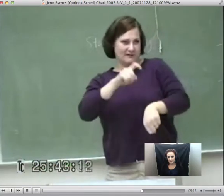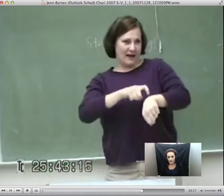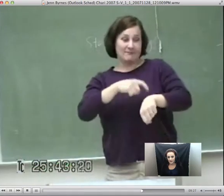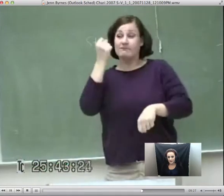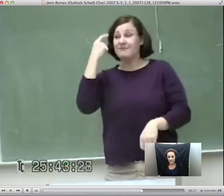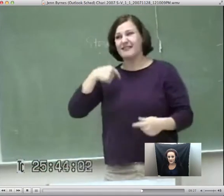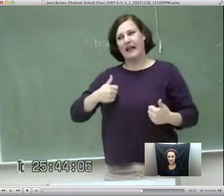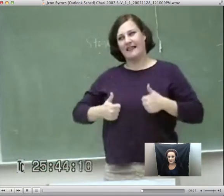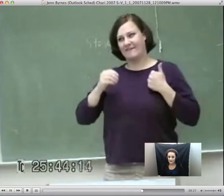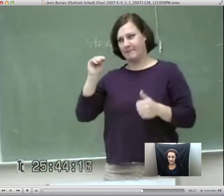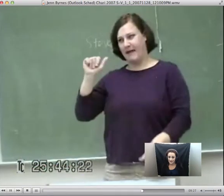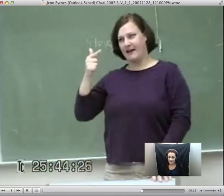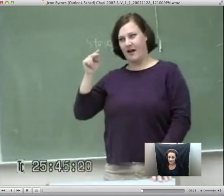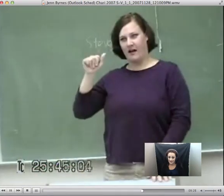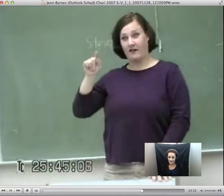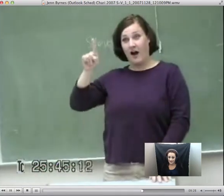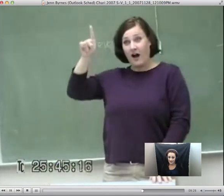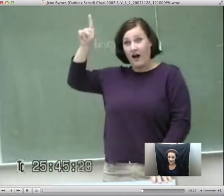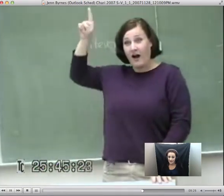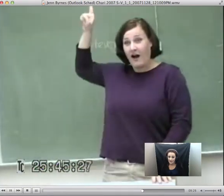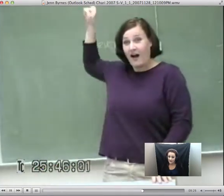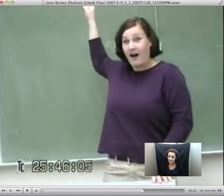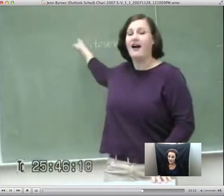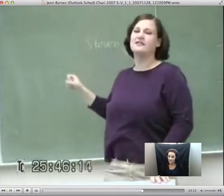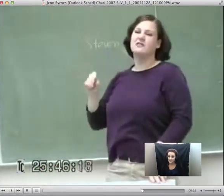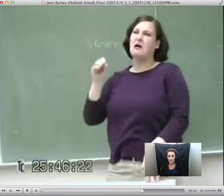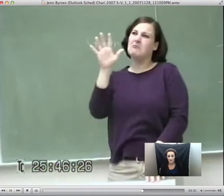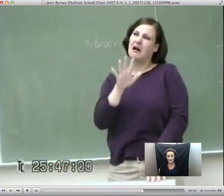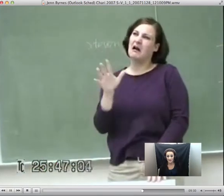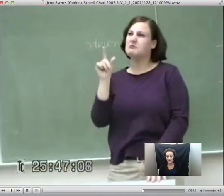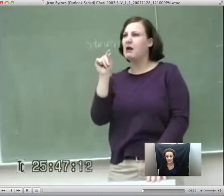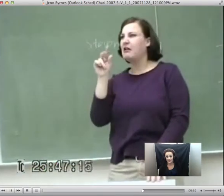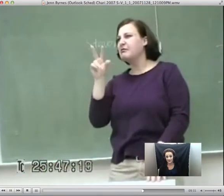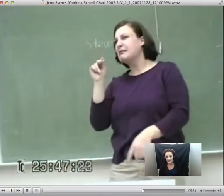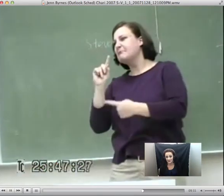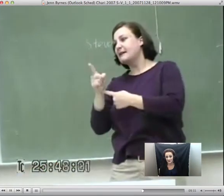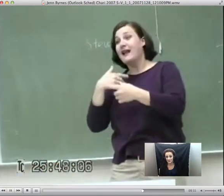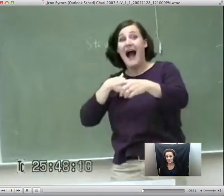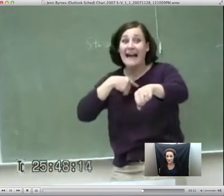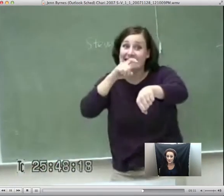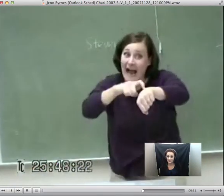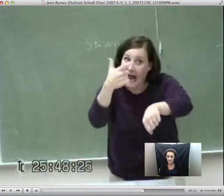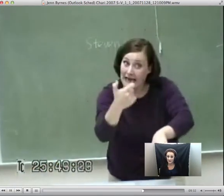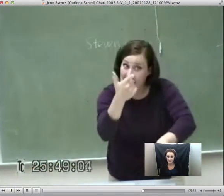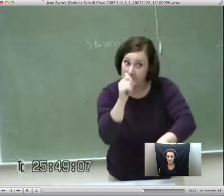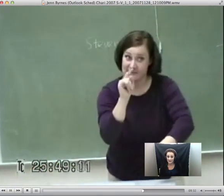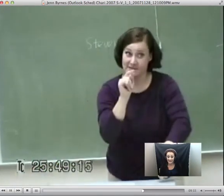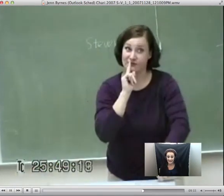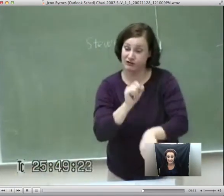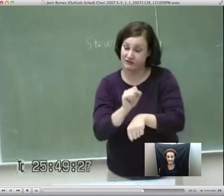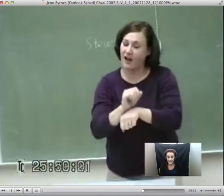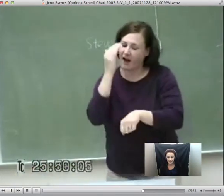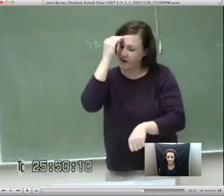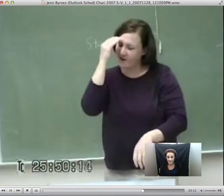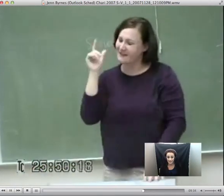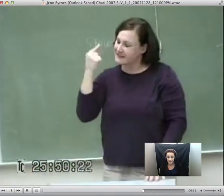So I also set up a traveling time. I live in Magna. It's pretty far away. So it's about 20 to 30 minutes away, and I need time to